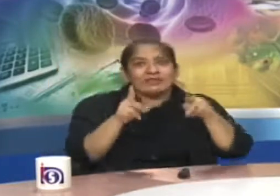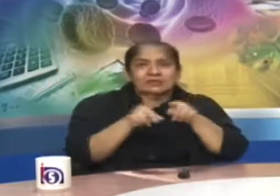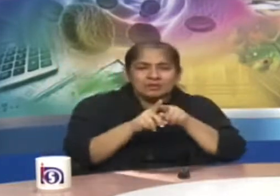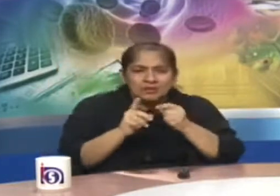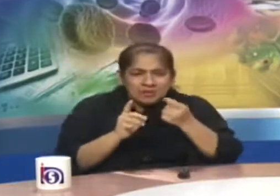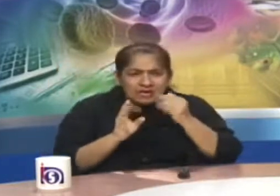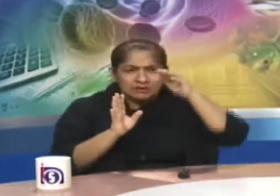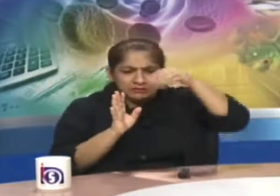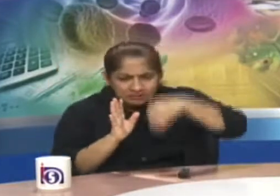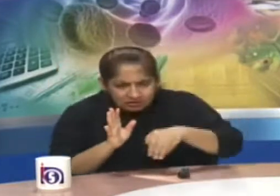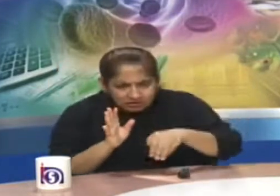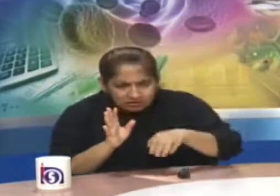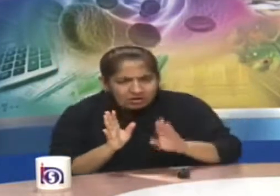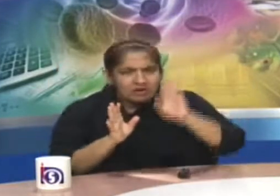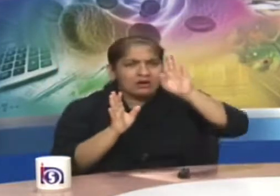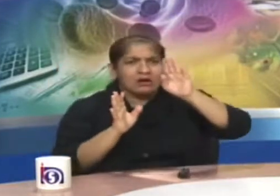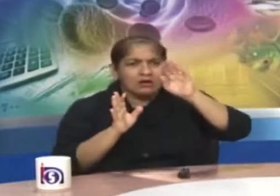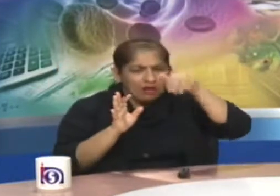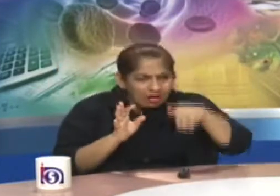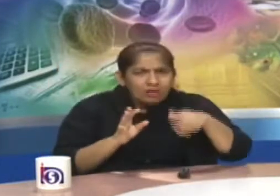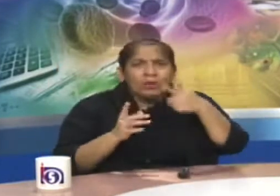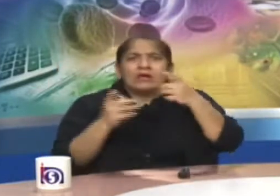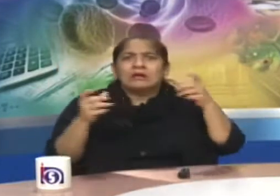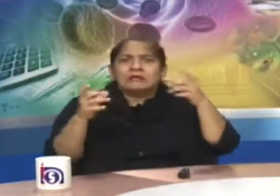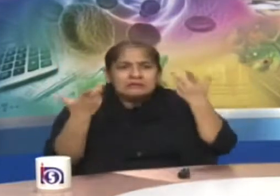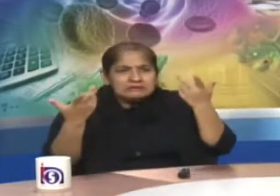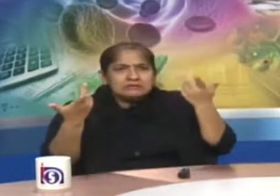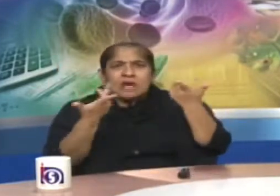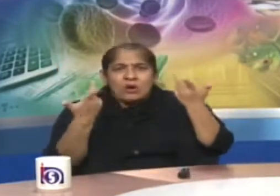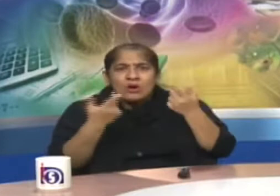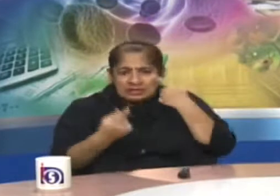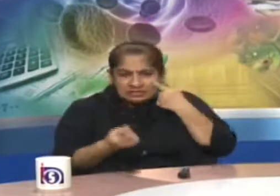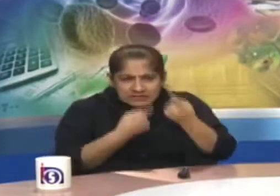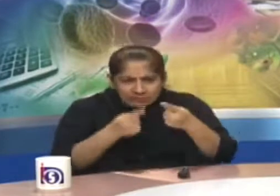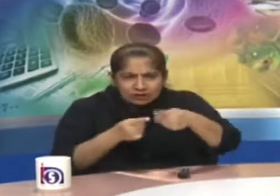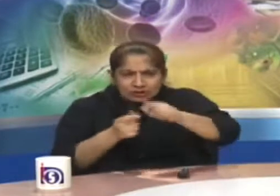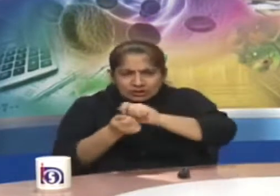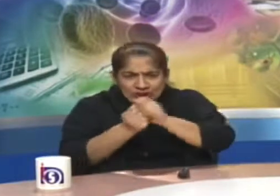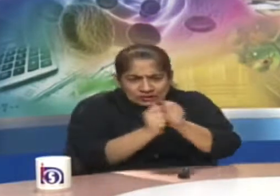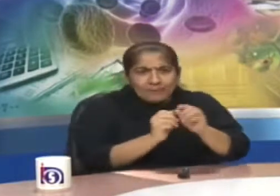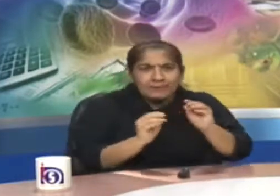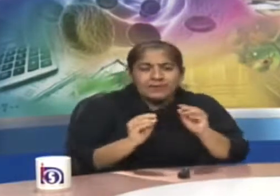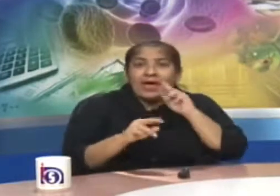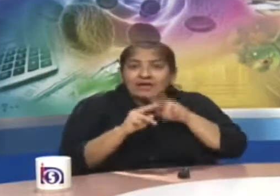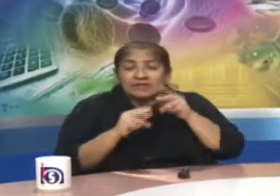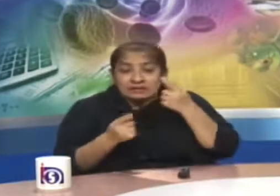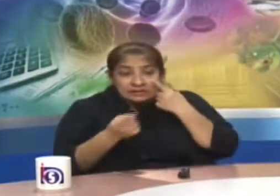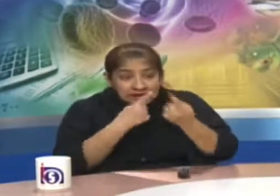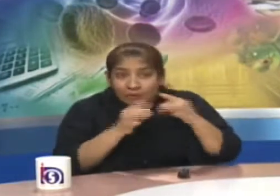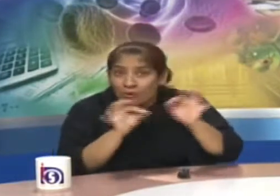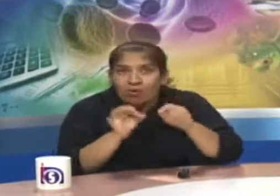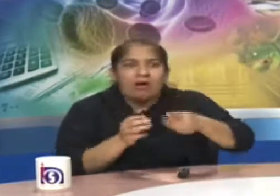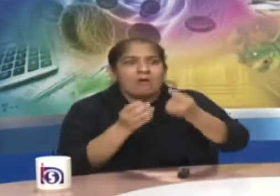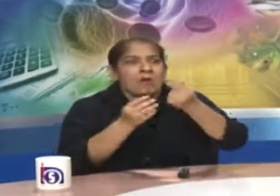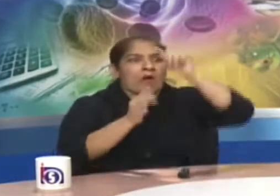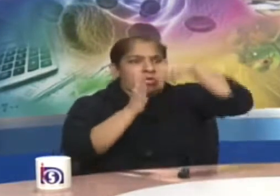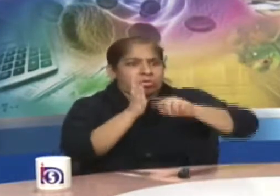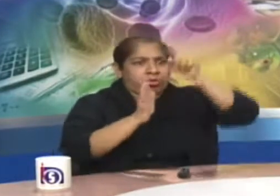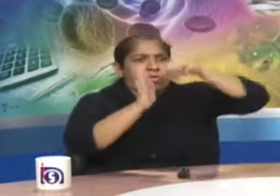any fluctuations in the economy, it goes up, it goes down. So the